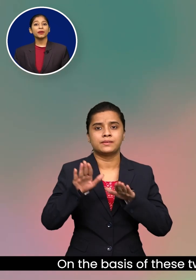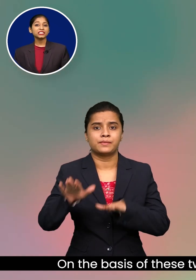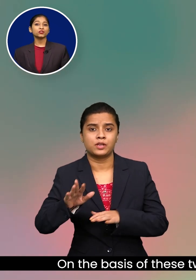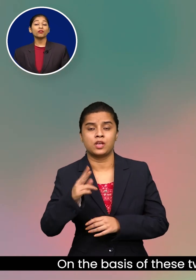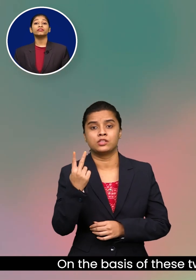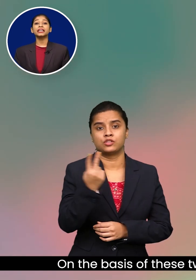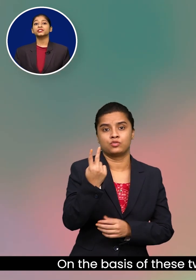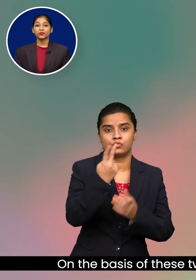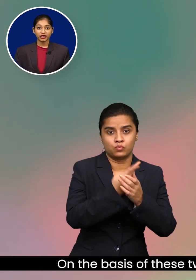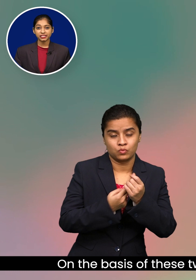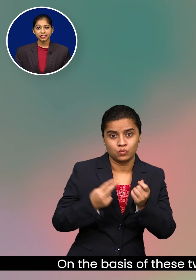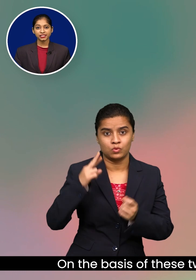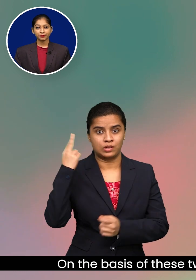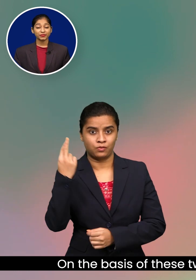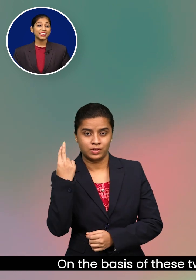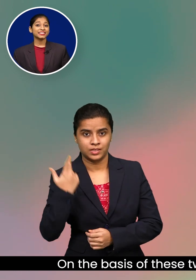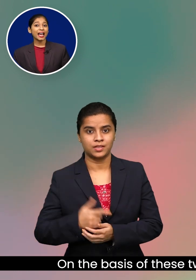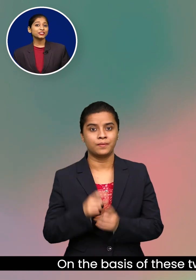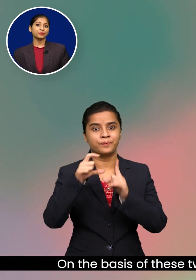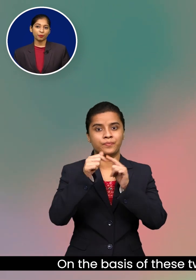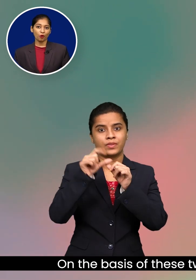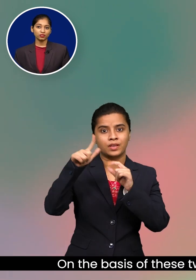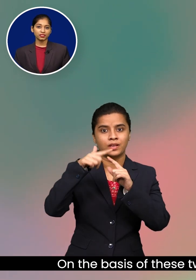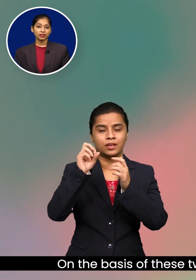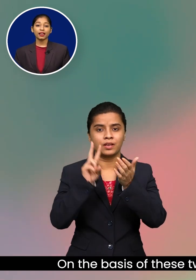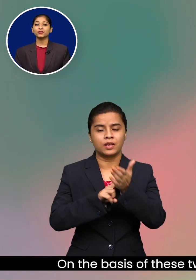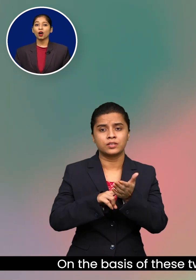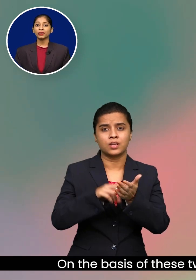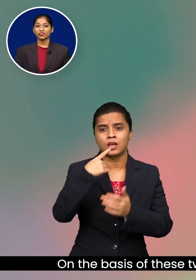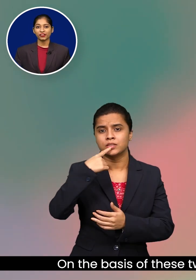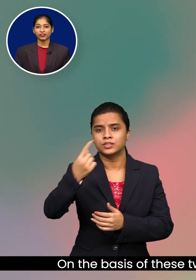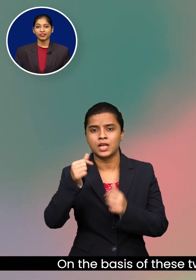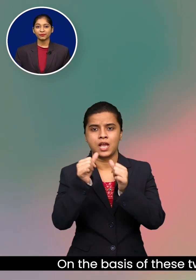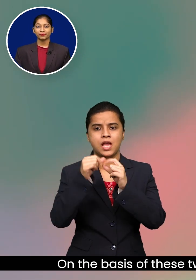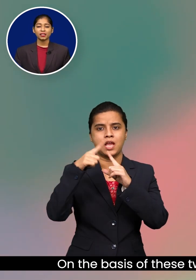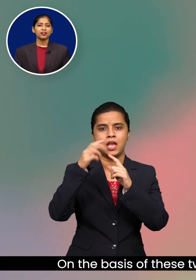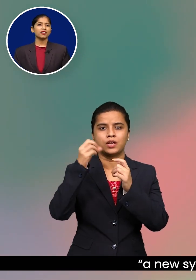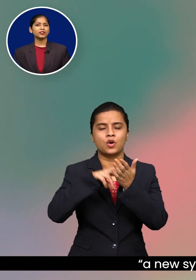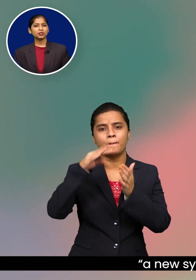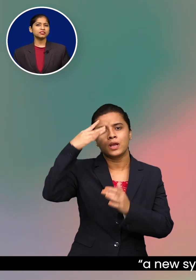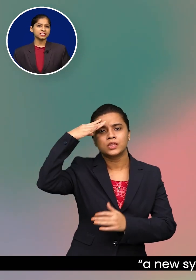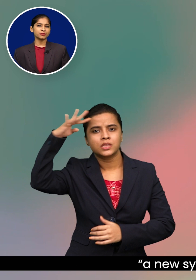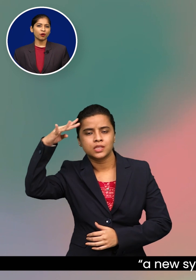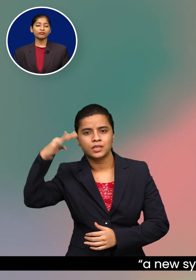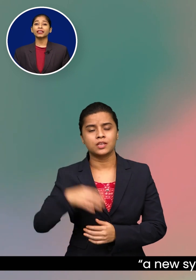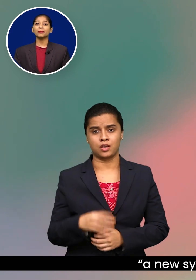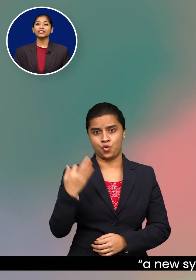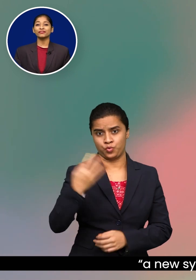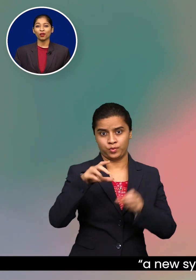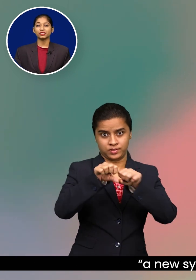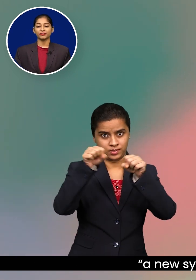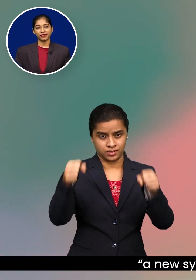On the basis of these two reasons, Dalton proposed atomic theory, a new system of